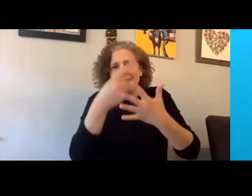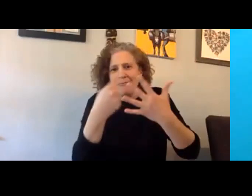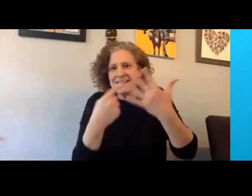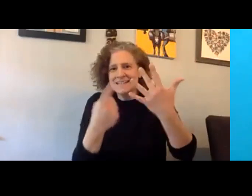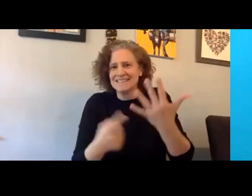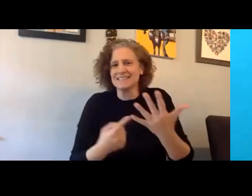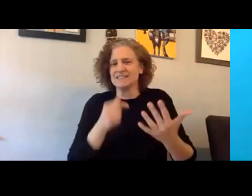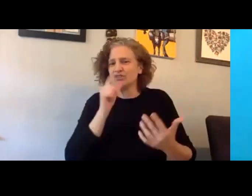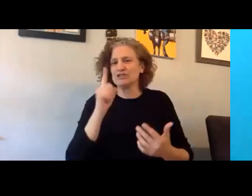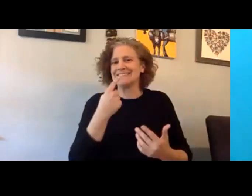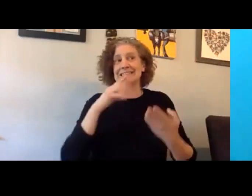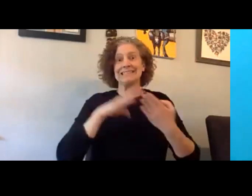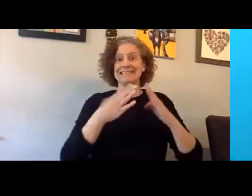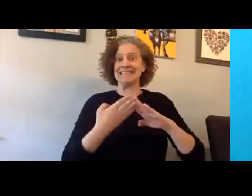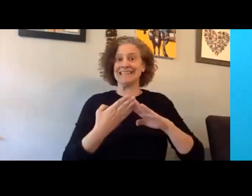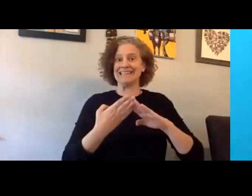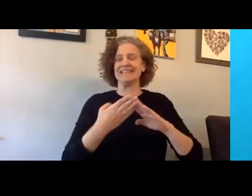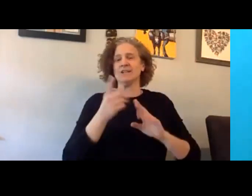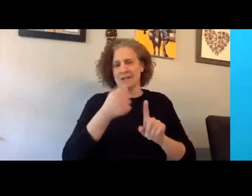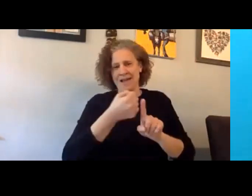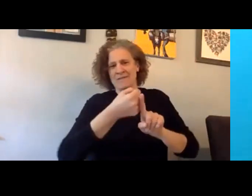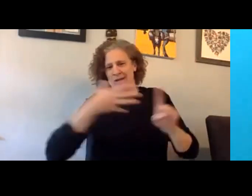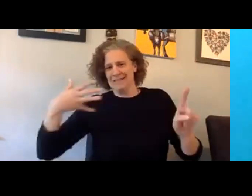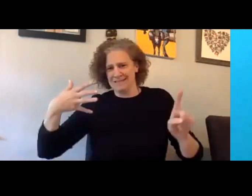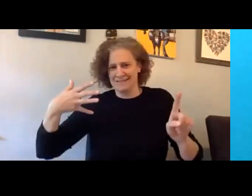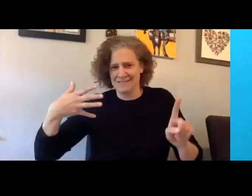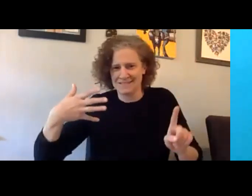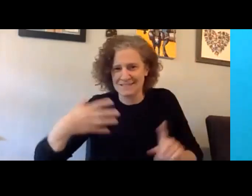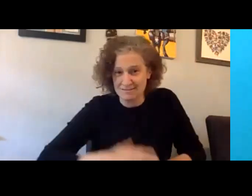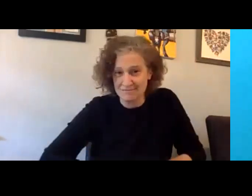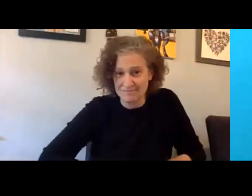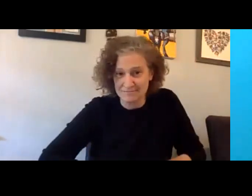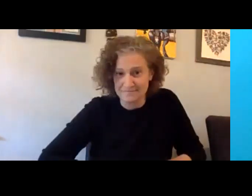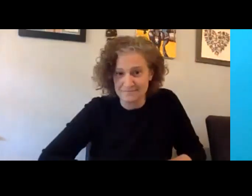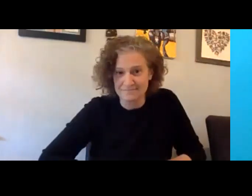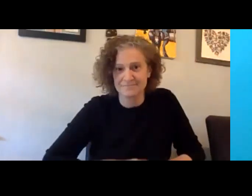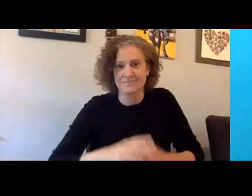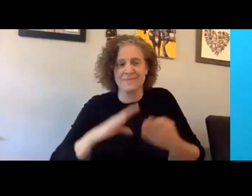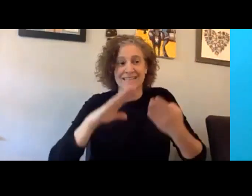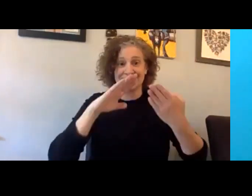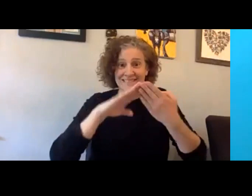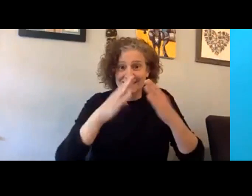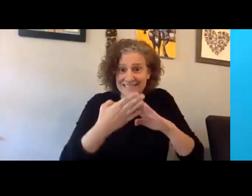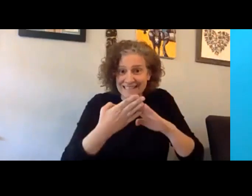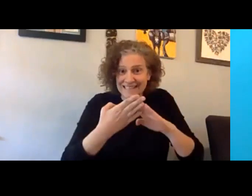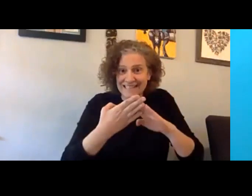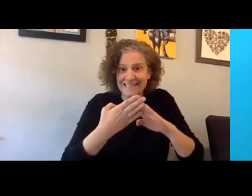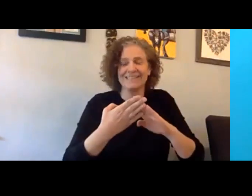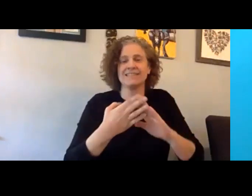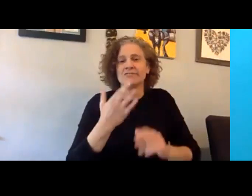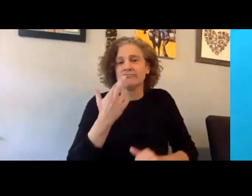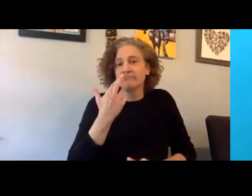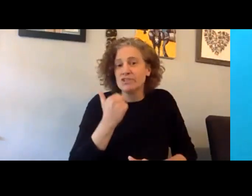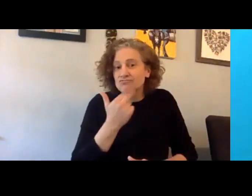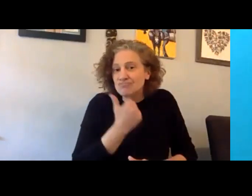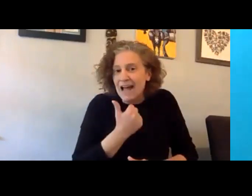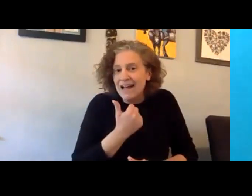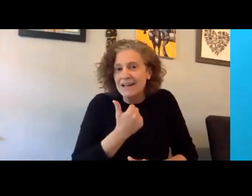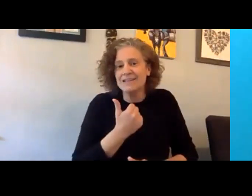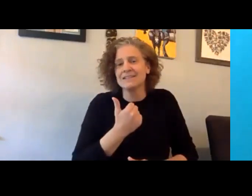salons, barbershops, all of that, all of those things. We can just say the city, you know, or you can expand. The